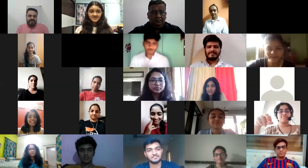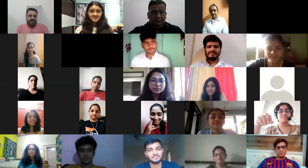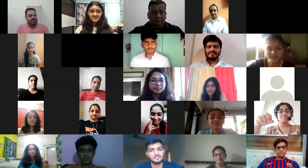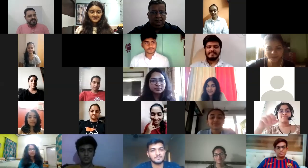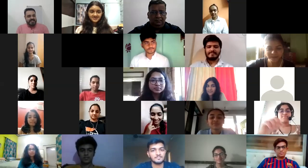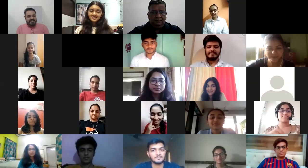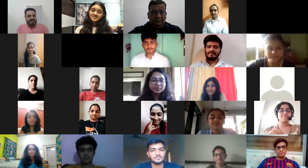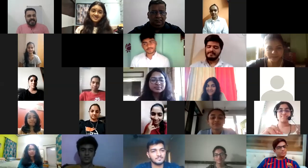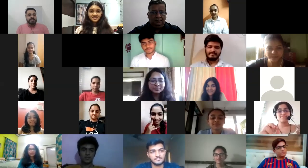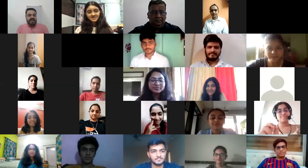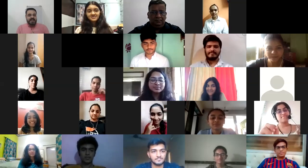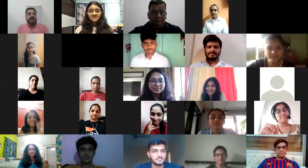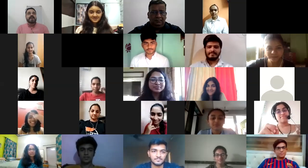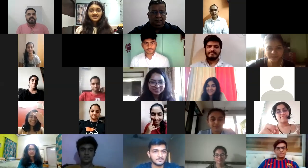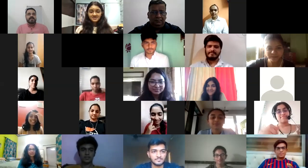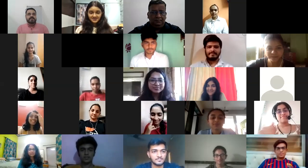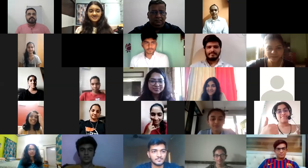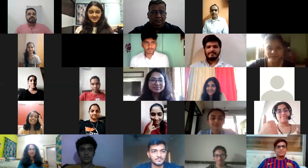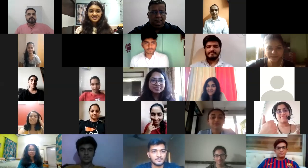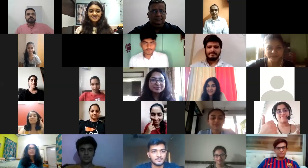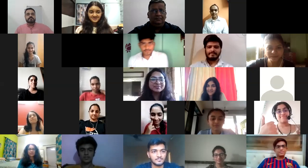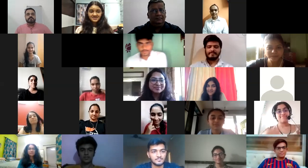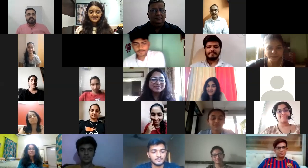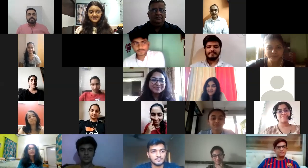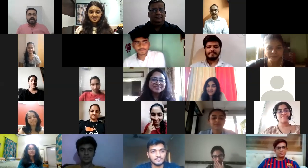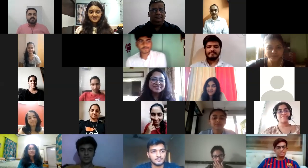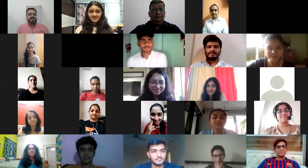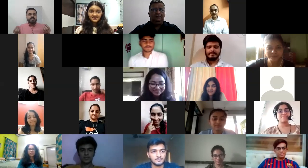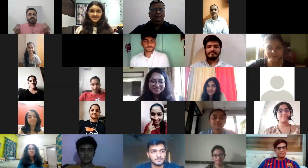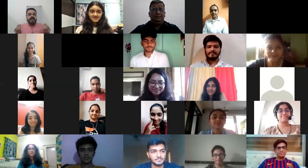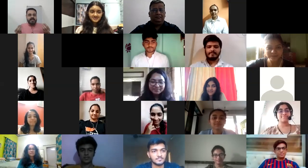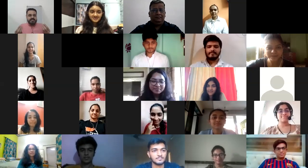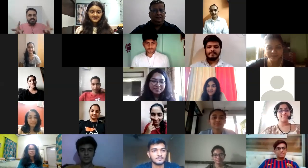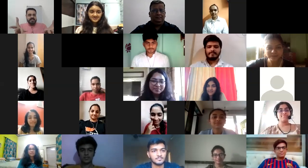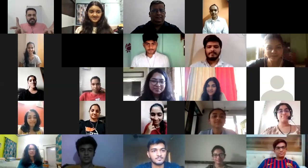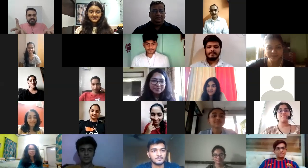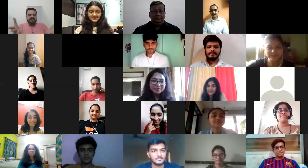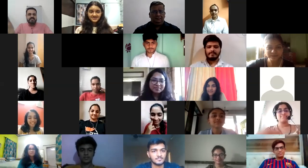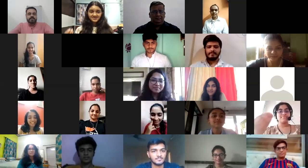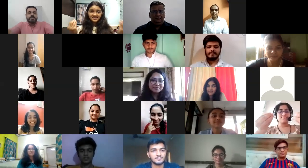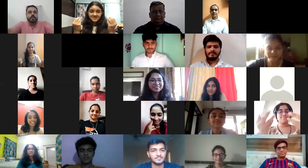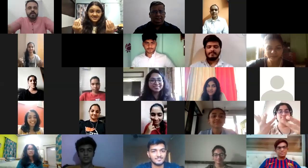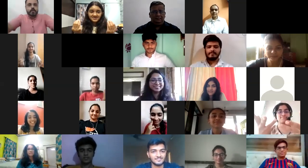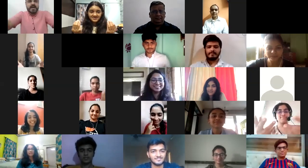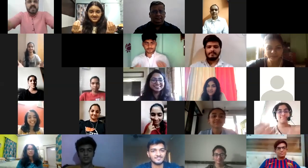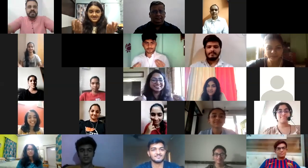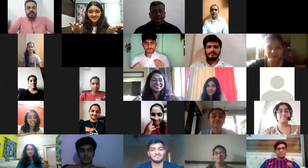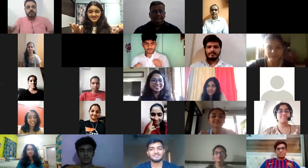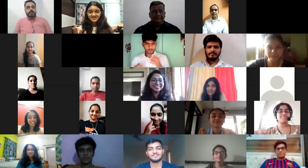All set? Can we start? Can we start? The sign for start is this. You can look at Gopal. Now Gopal will take